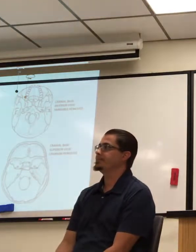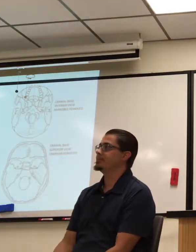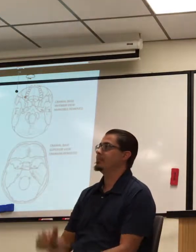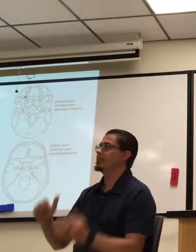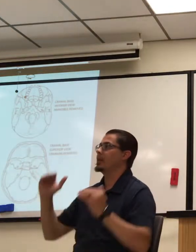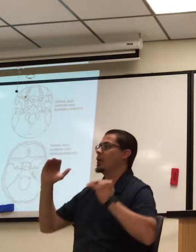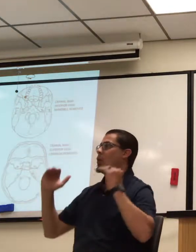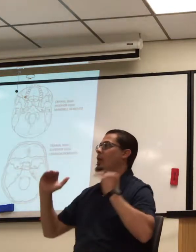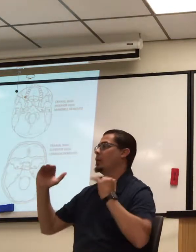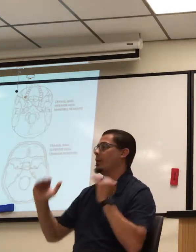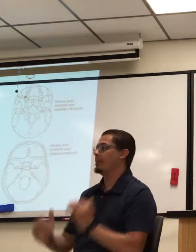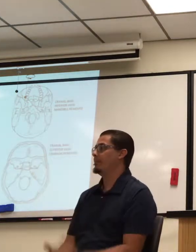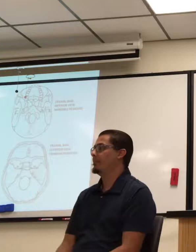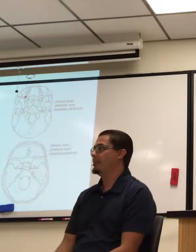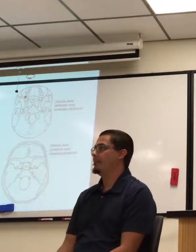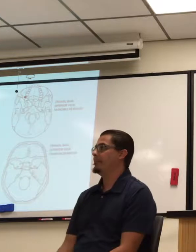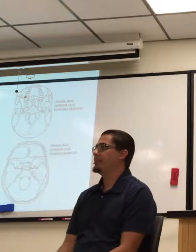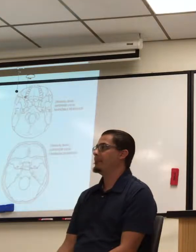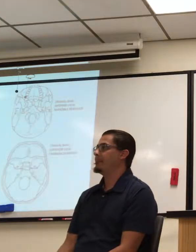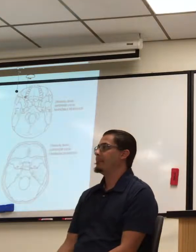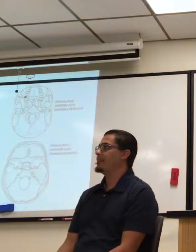equilibrium,